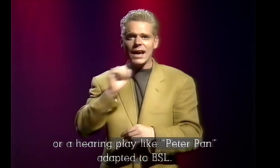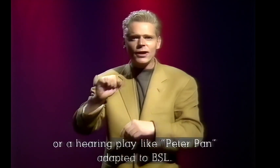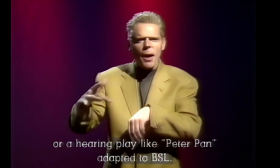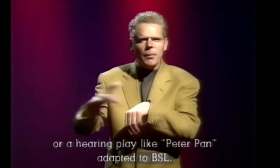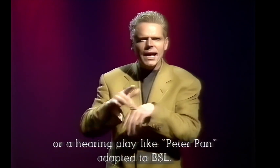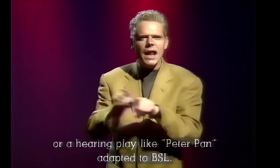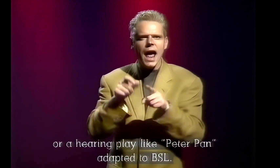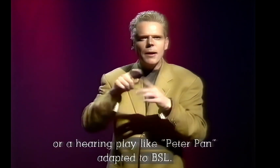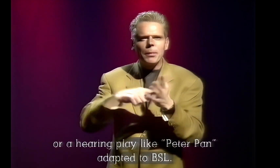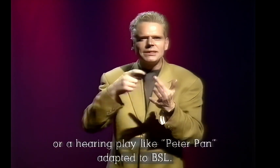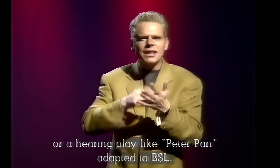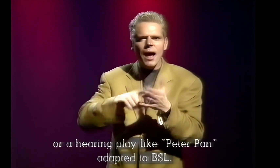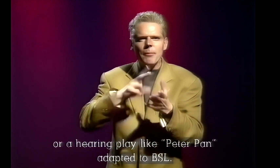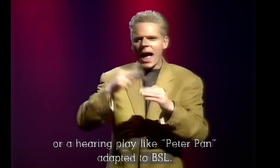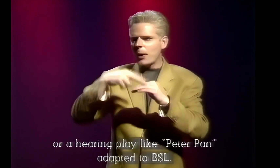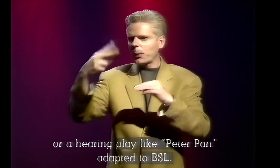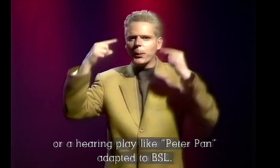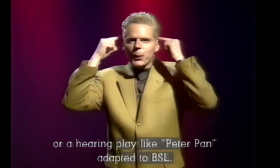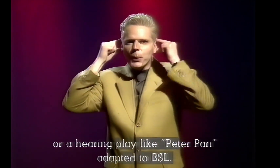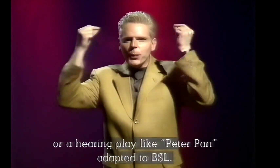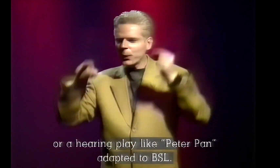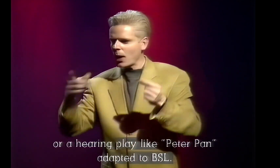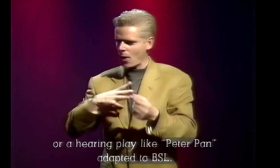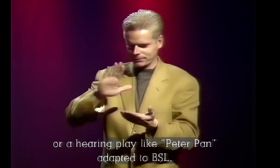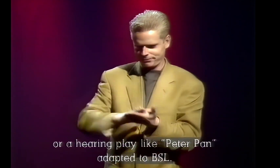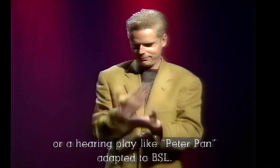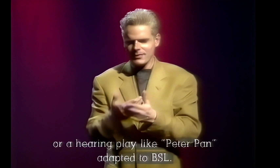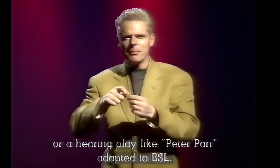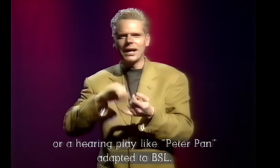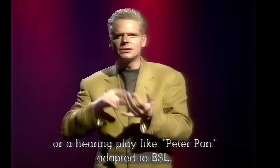or a hearing play like Peter Pan, adapted to BSL.